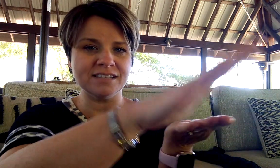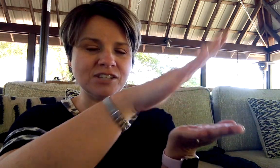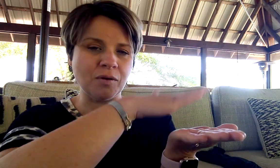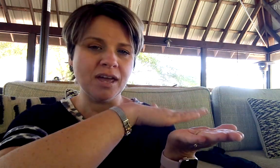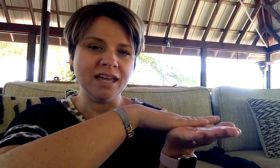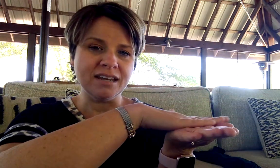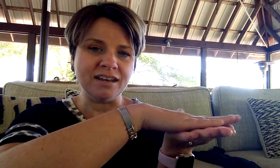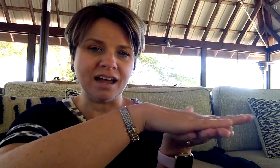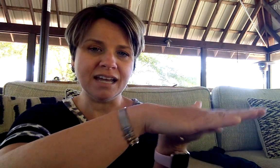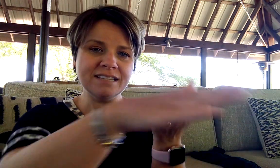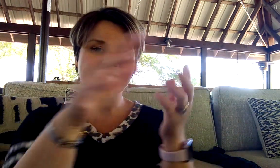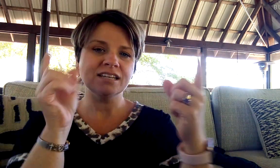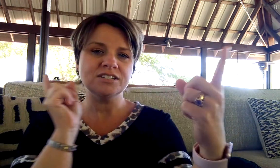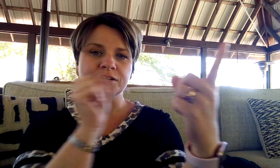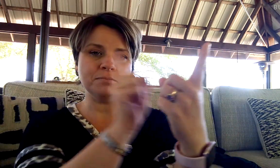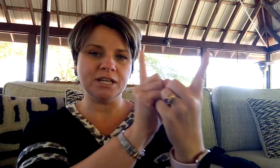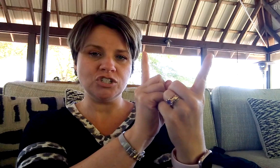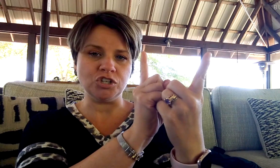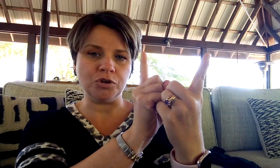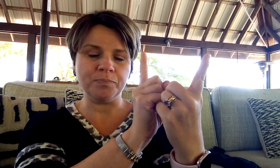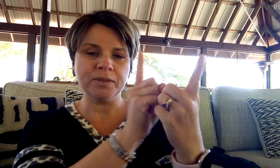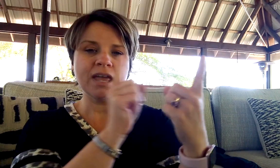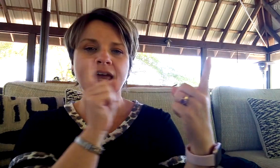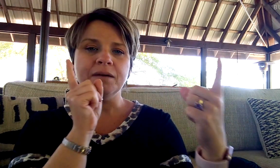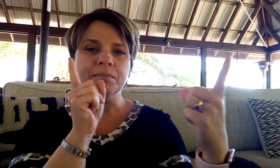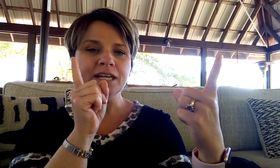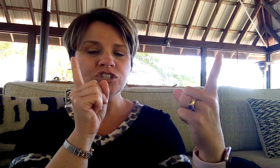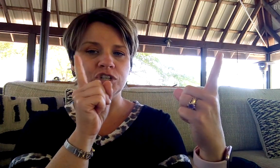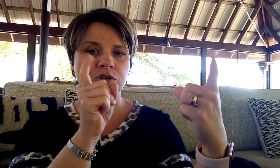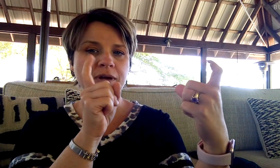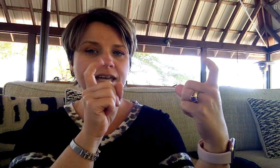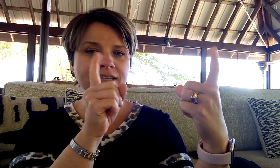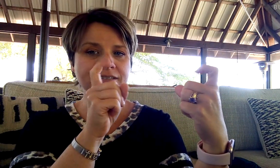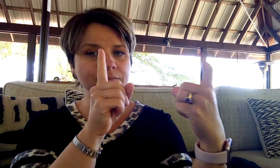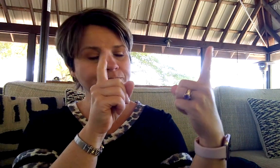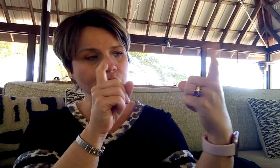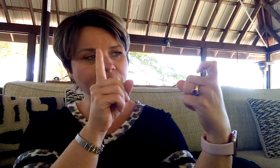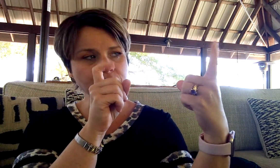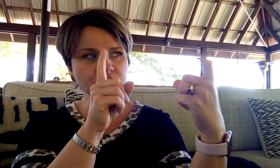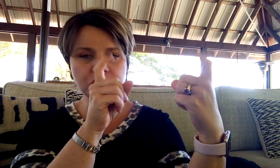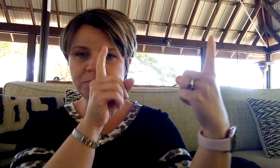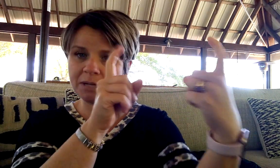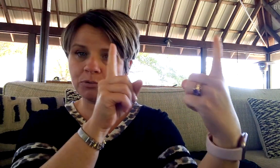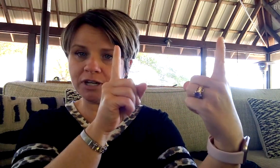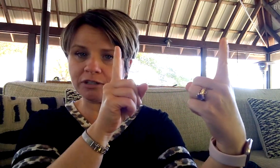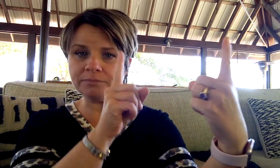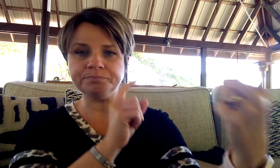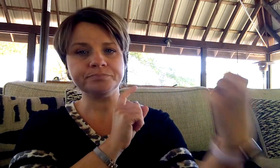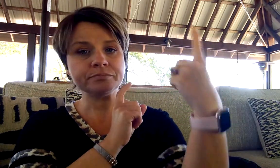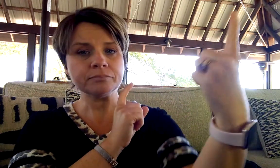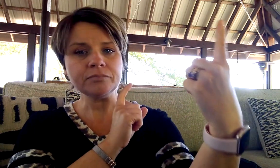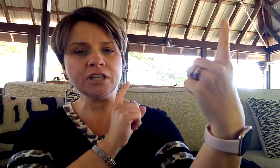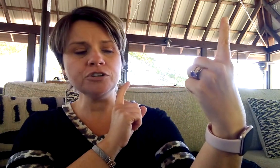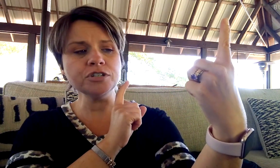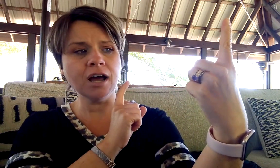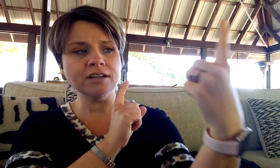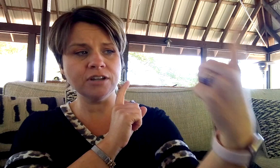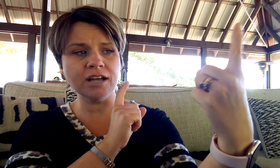So, nice to meet you. And meet you is, you have your two people here. Your